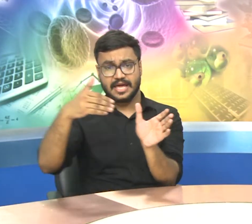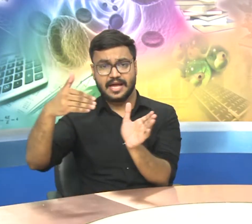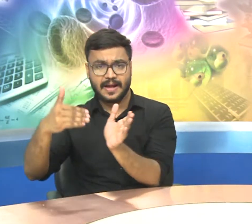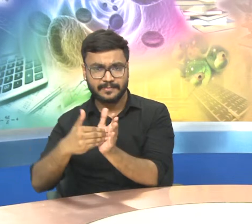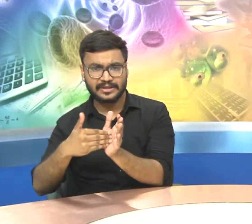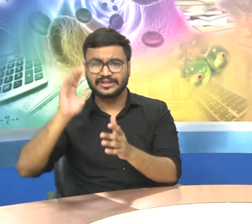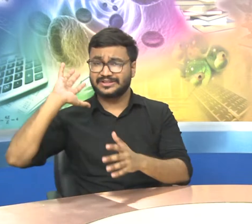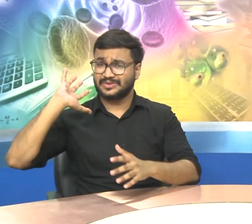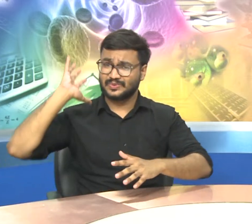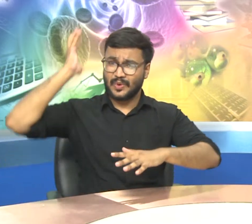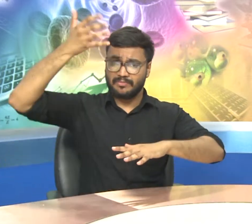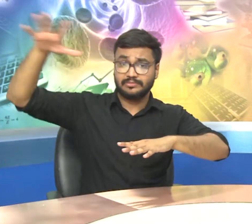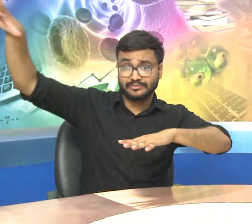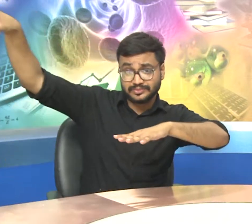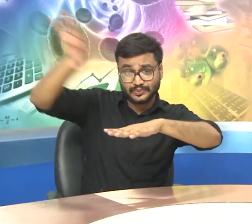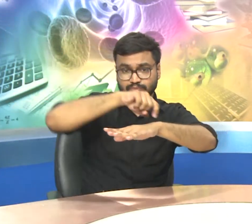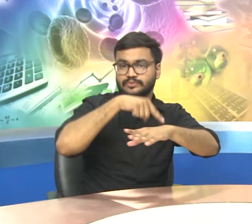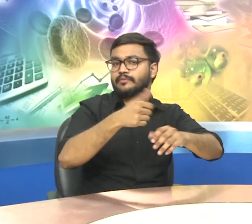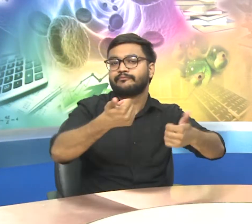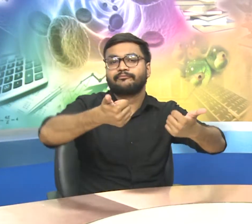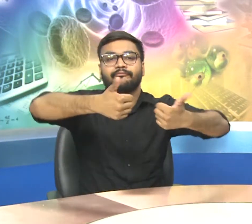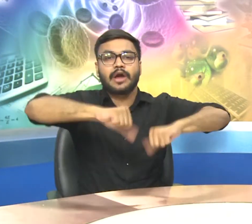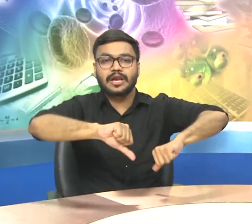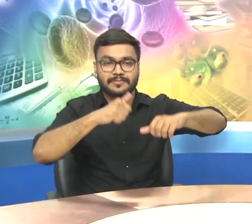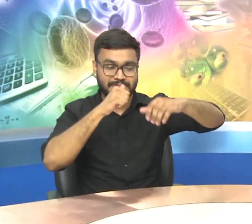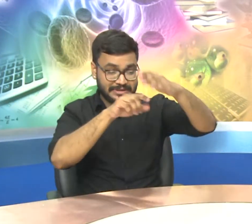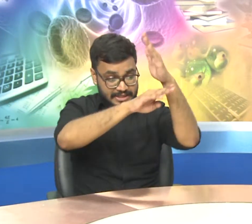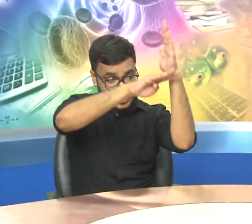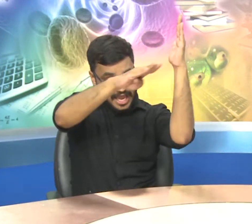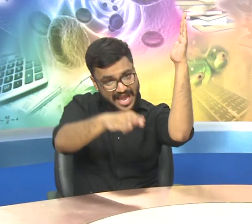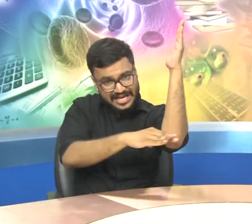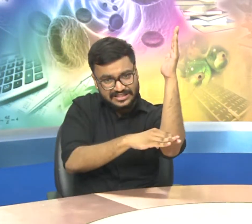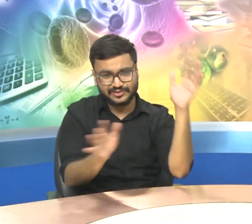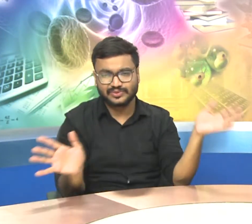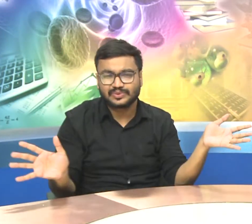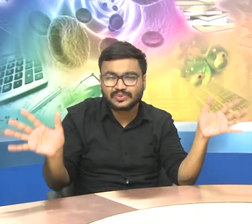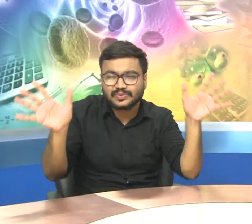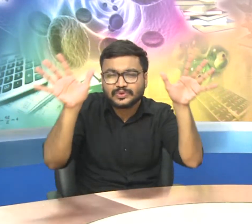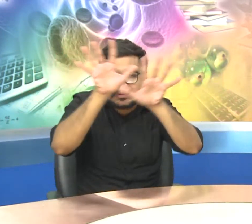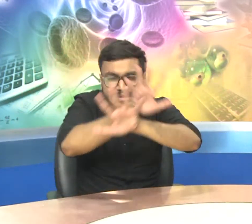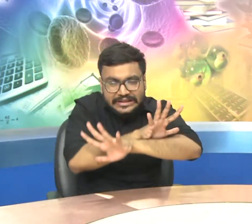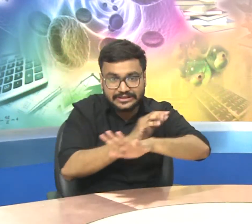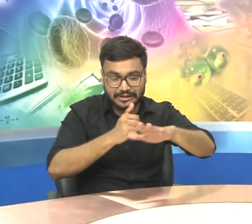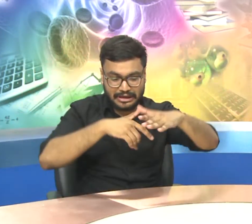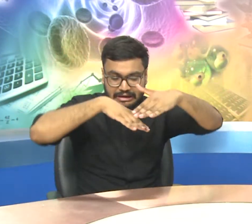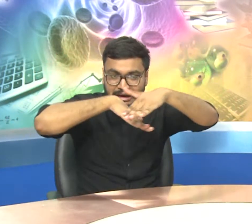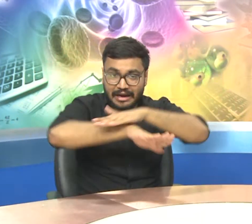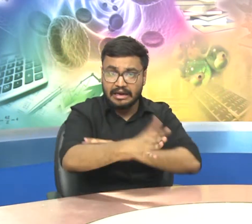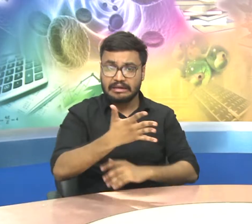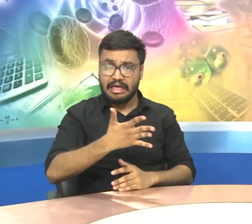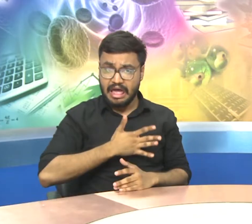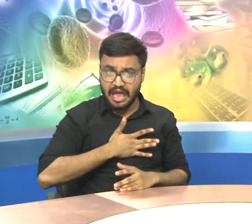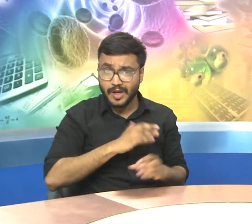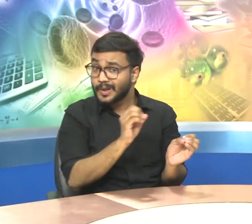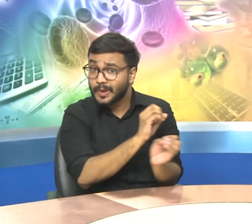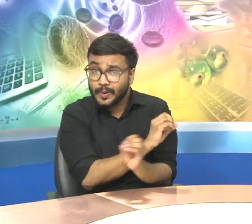live here. And at last, third is aphotic zone, which has